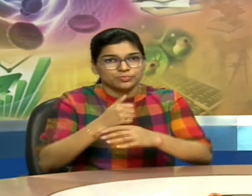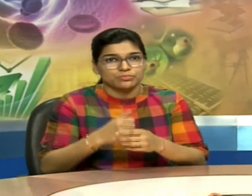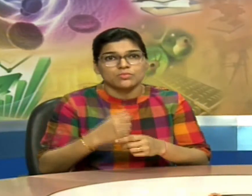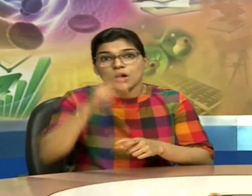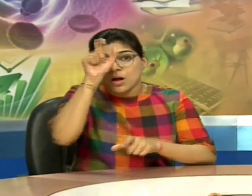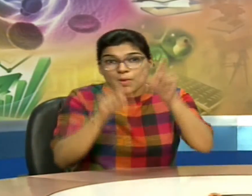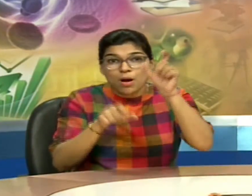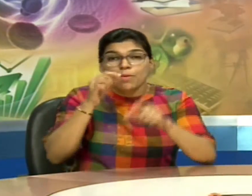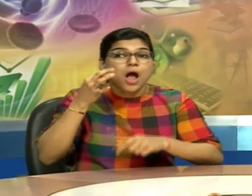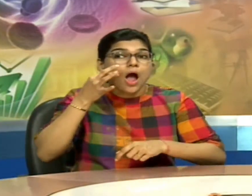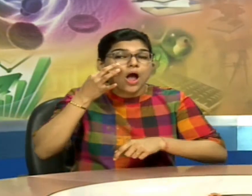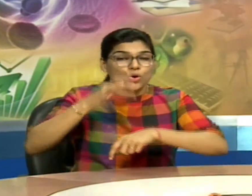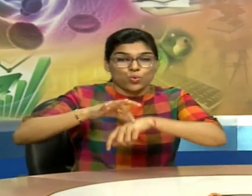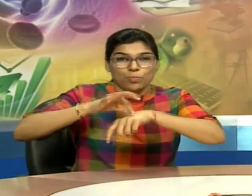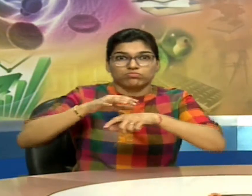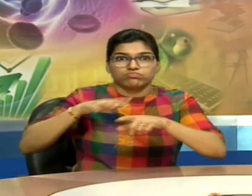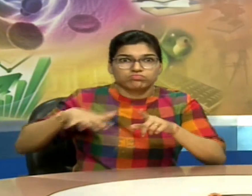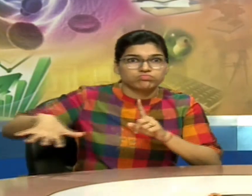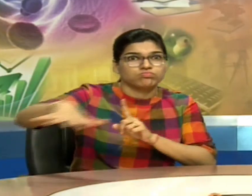year 1972.